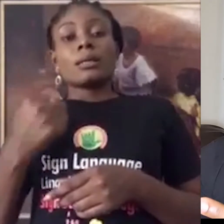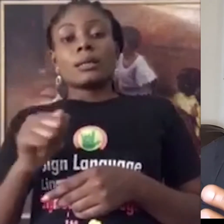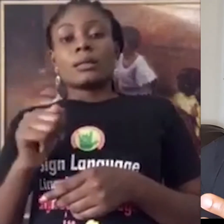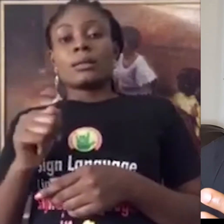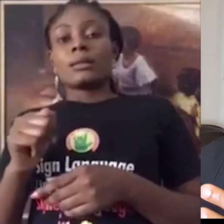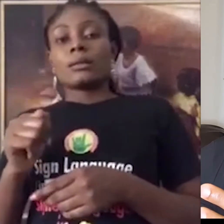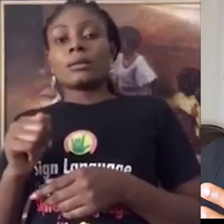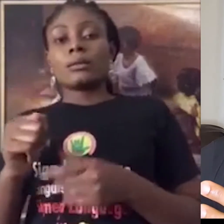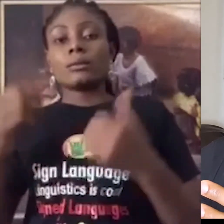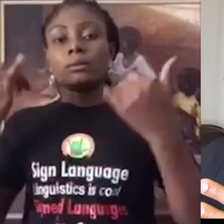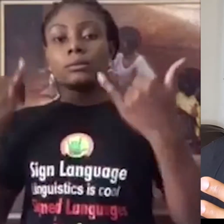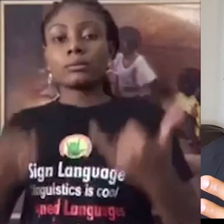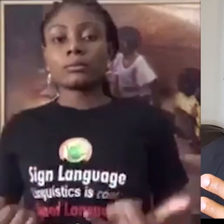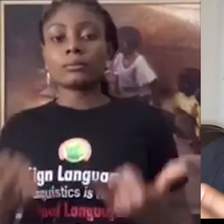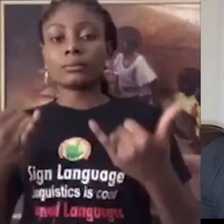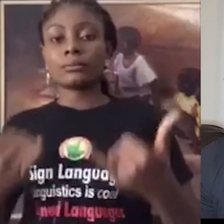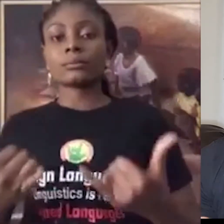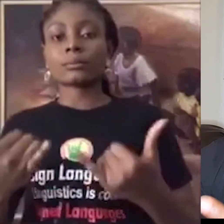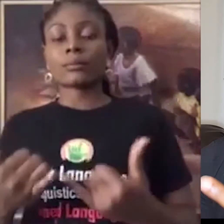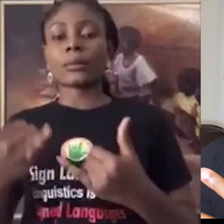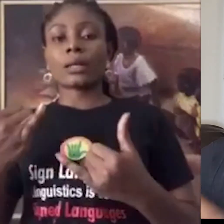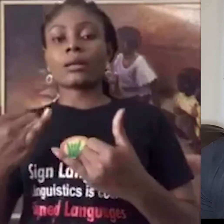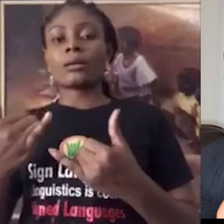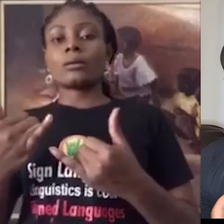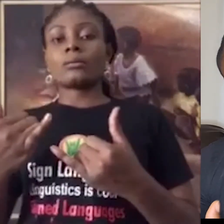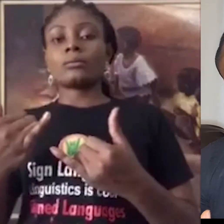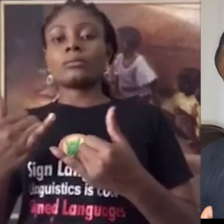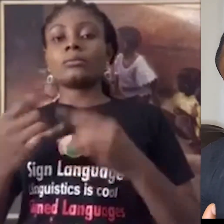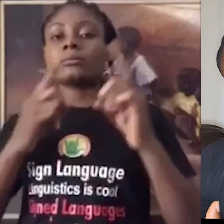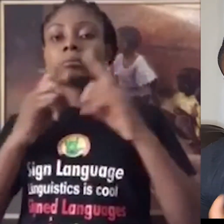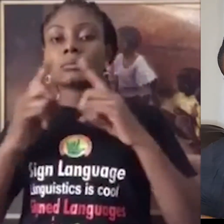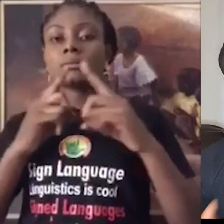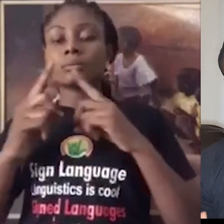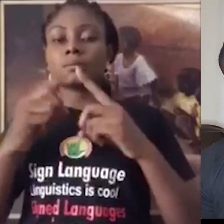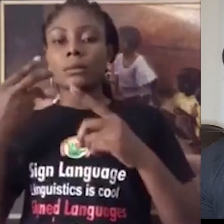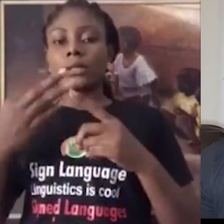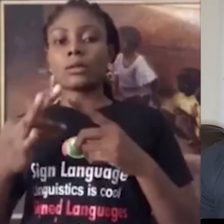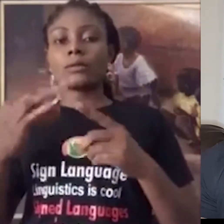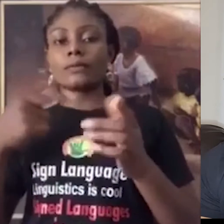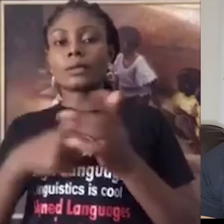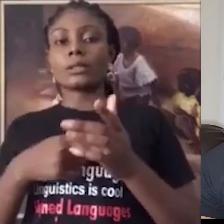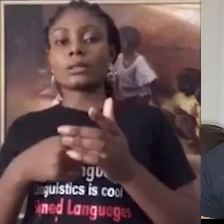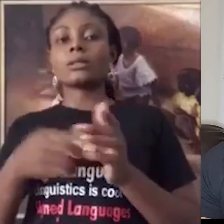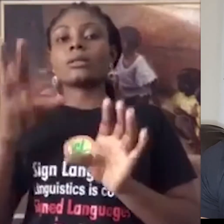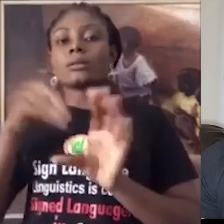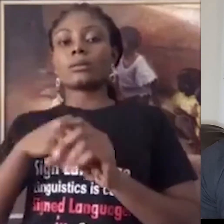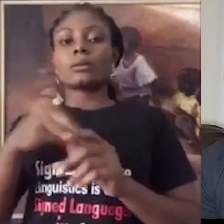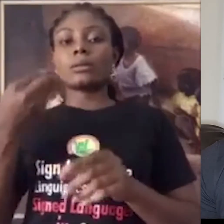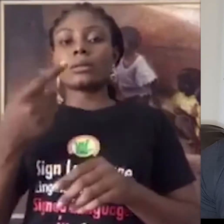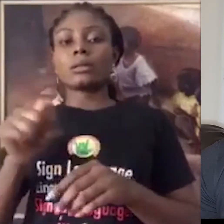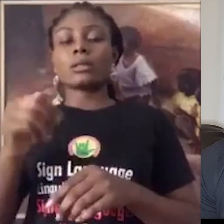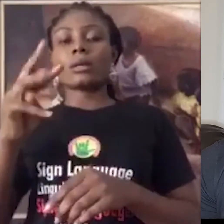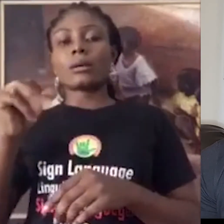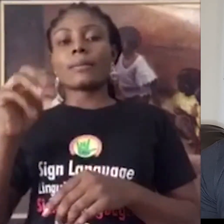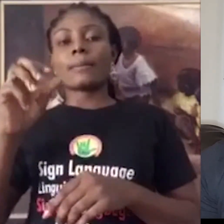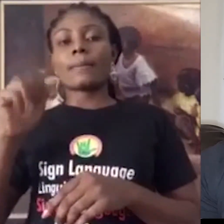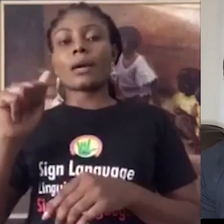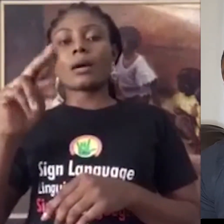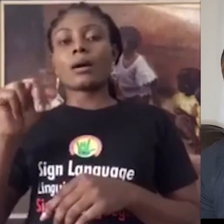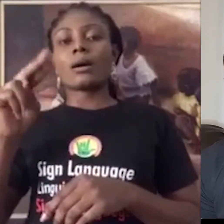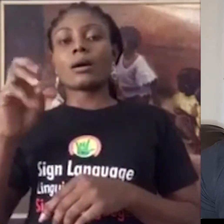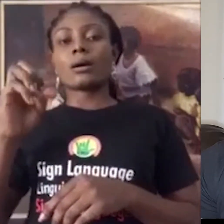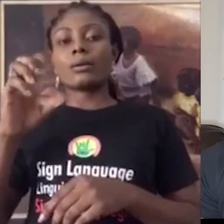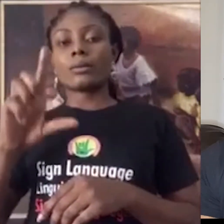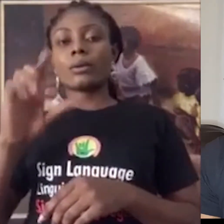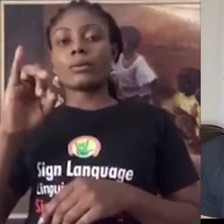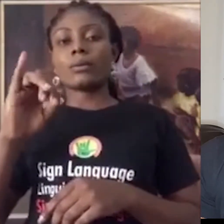modern day theory of language development incorporates the manual articulators. And